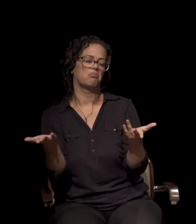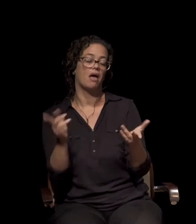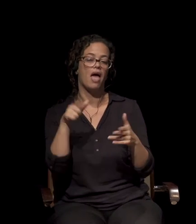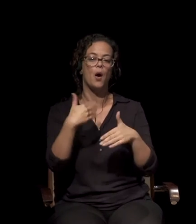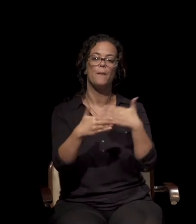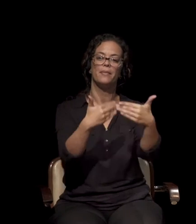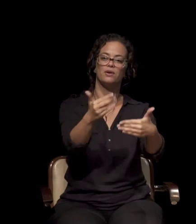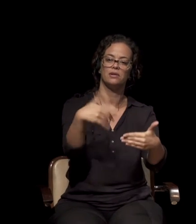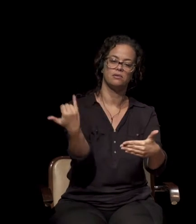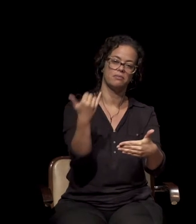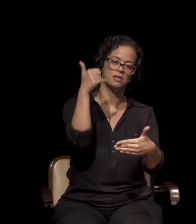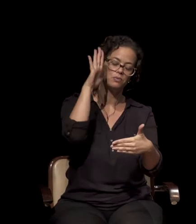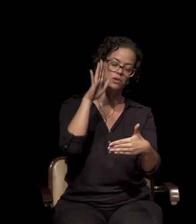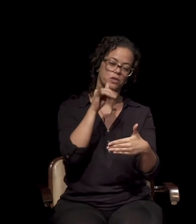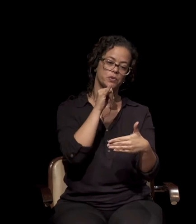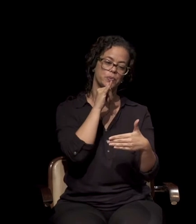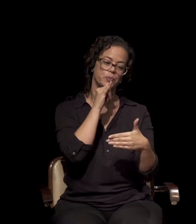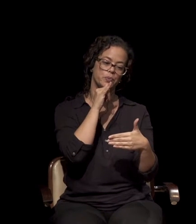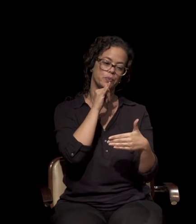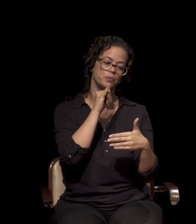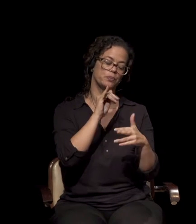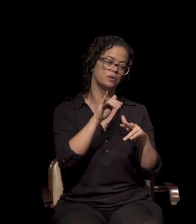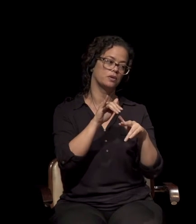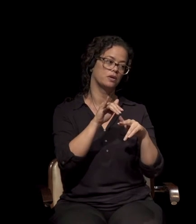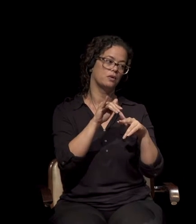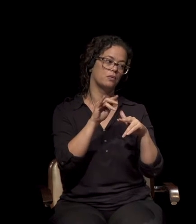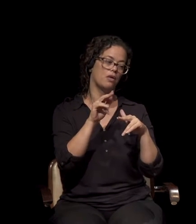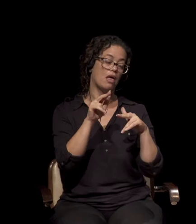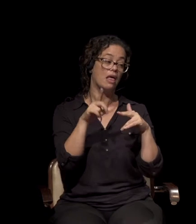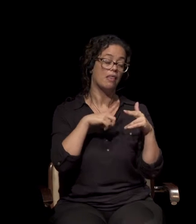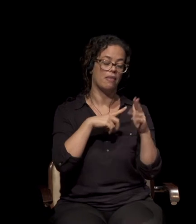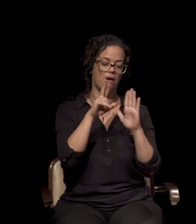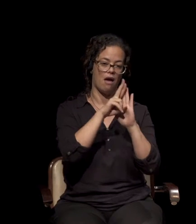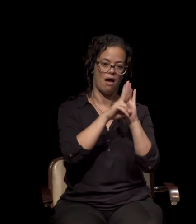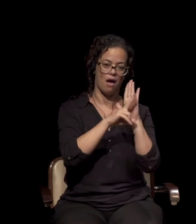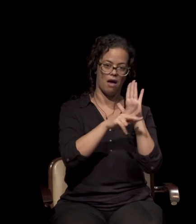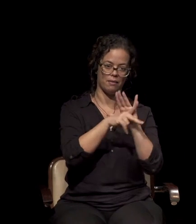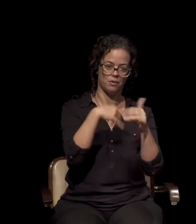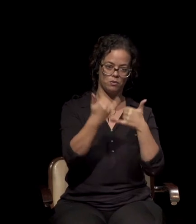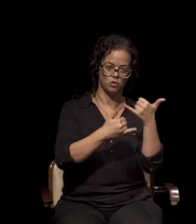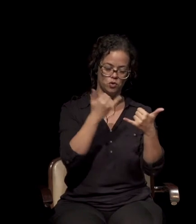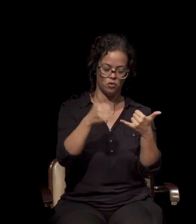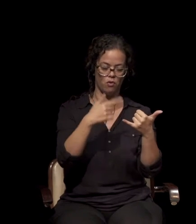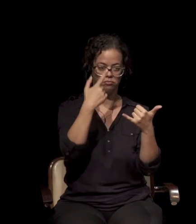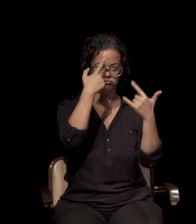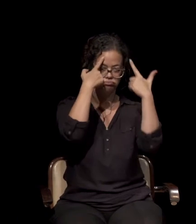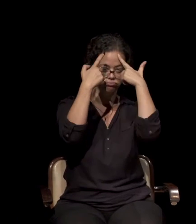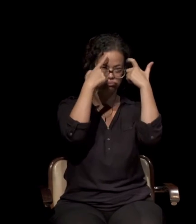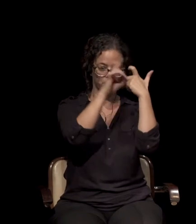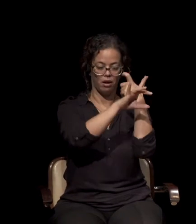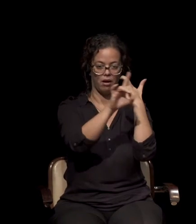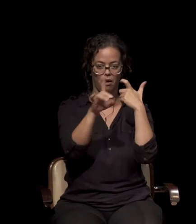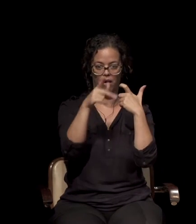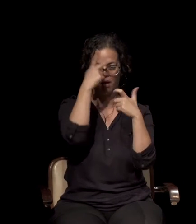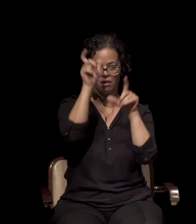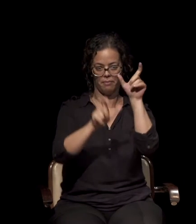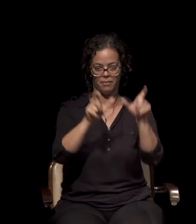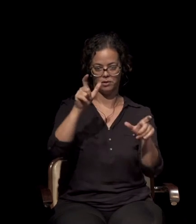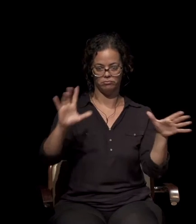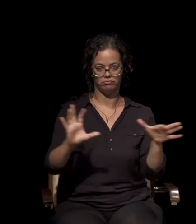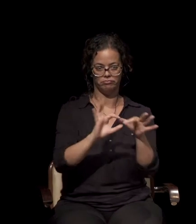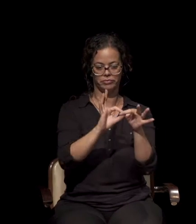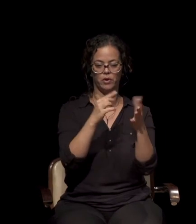emanate from the minds of the player. So it's an attitude. Play is imaginative and non-literal.